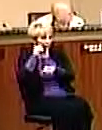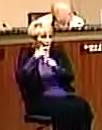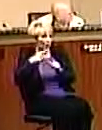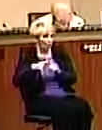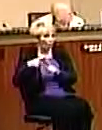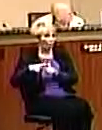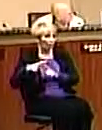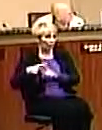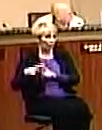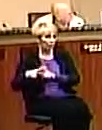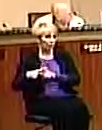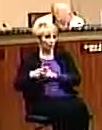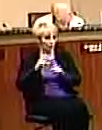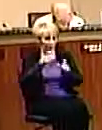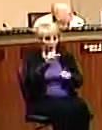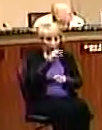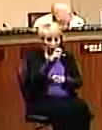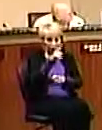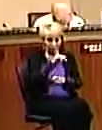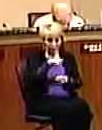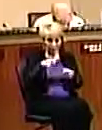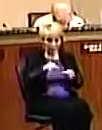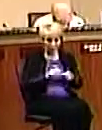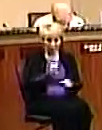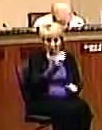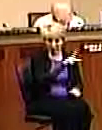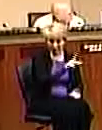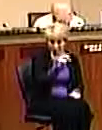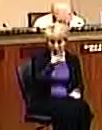month, do you give them their security deposit back?